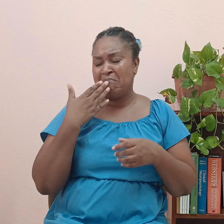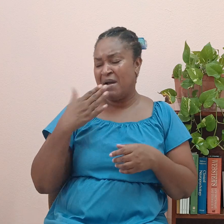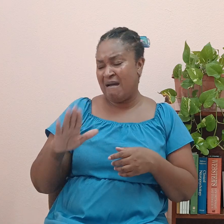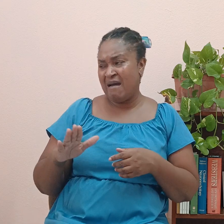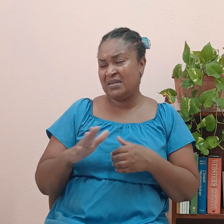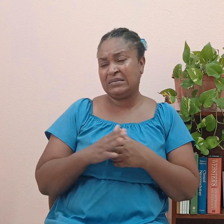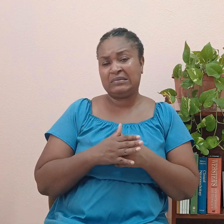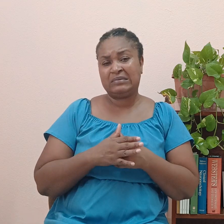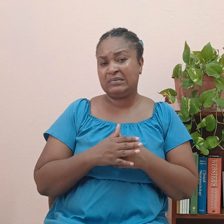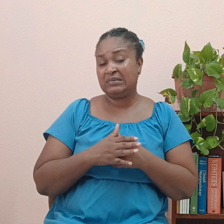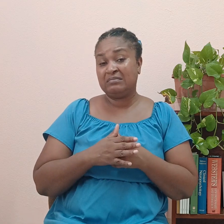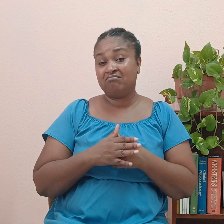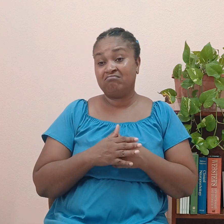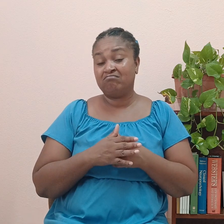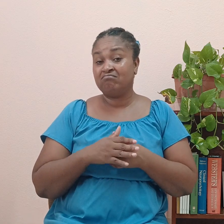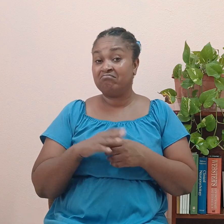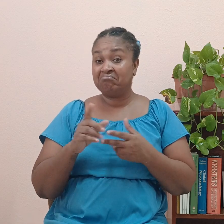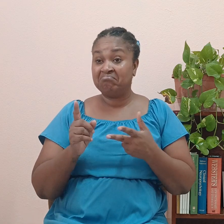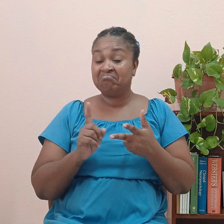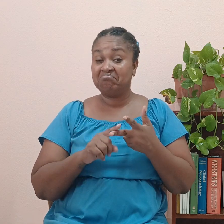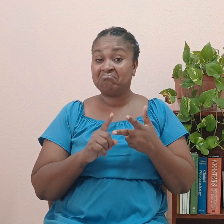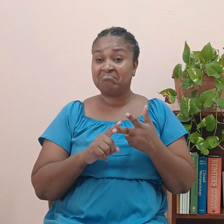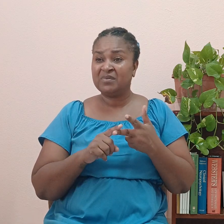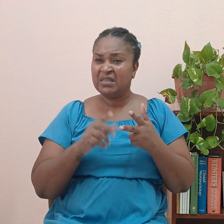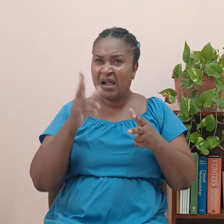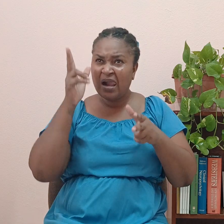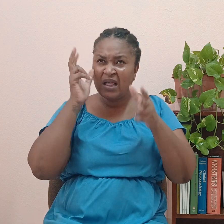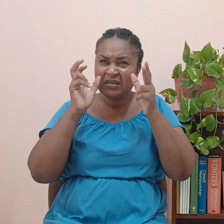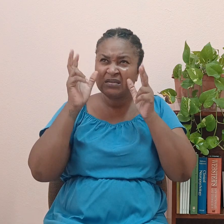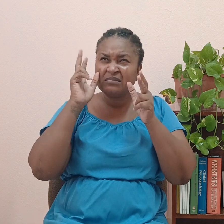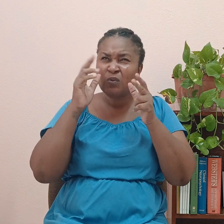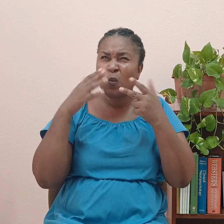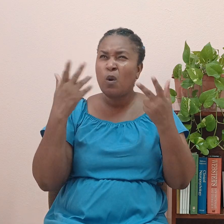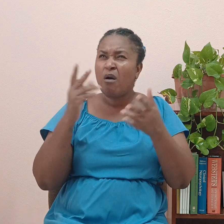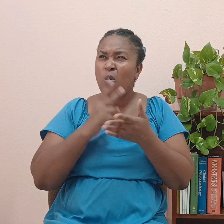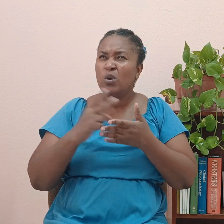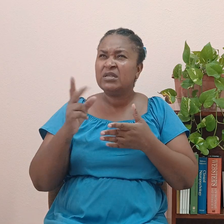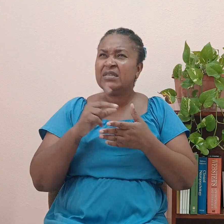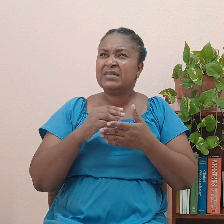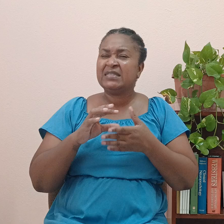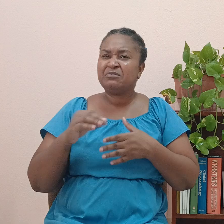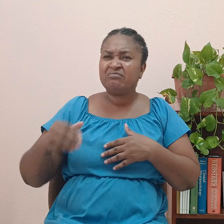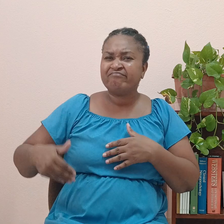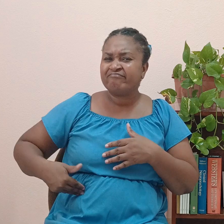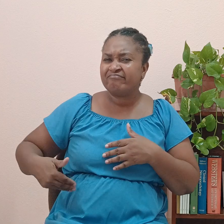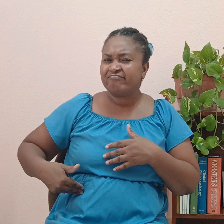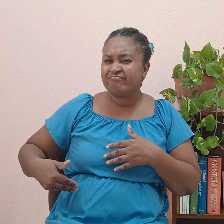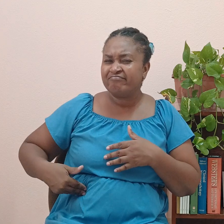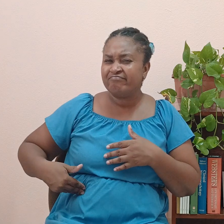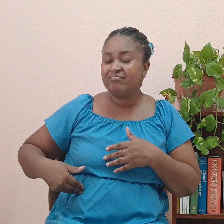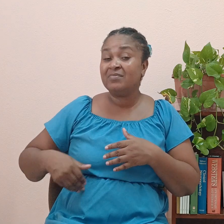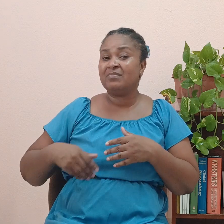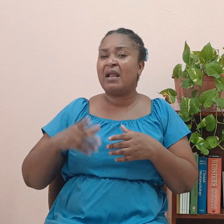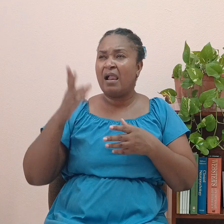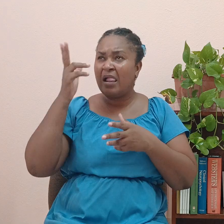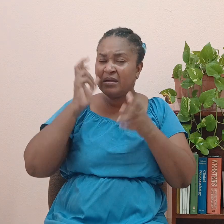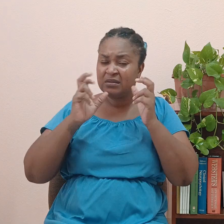Listen to the prompting of the Holy Spirit. Seek